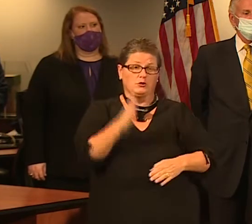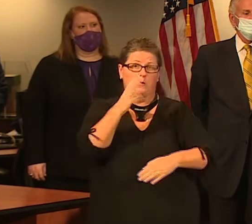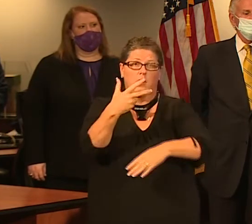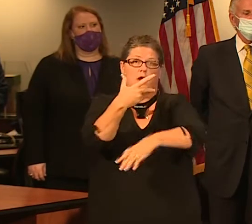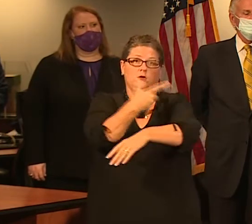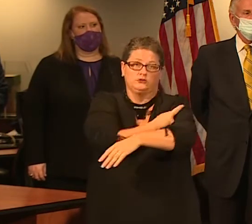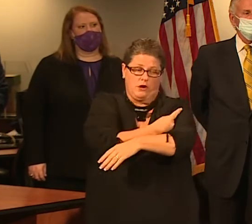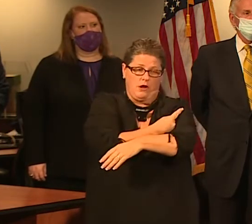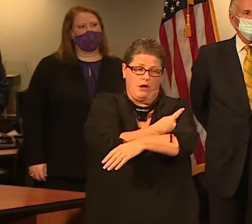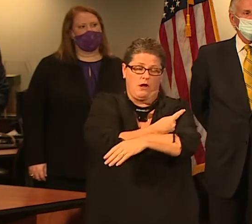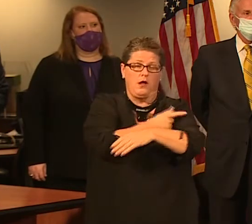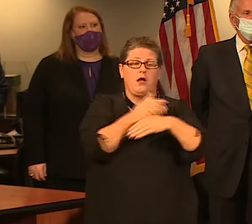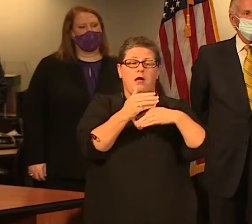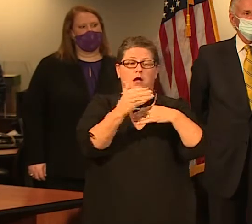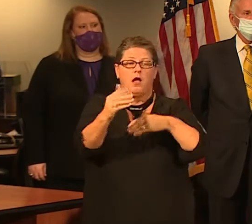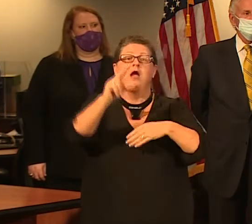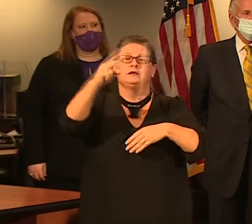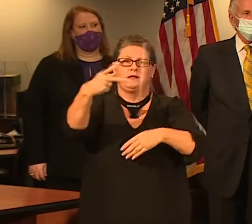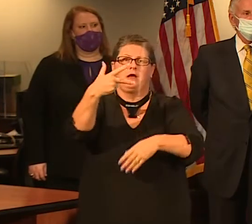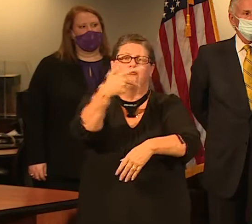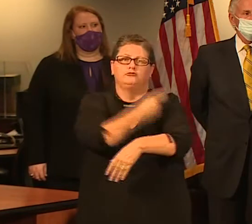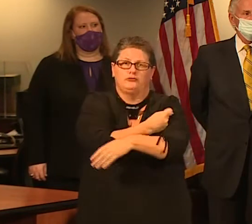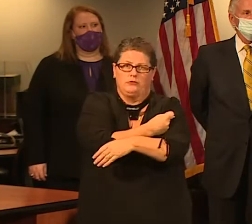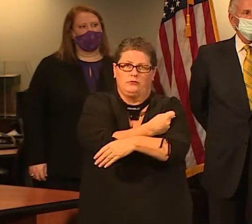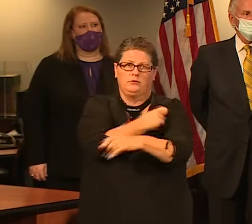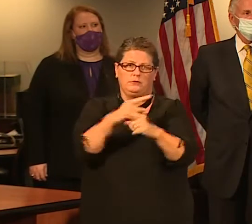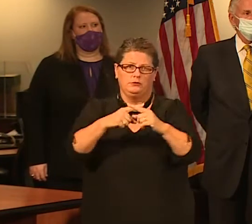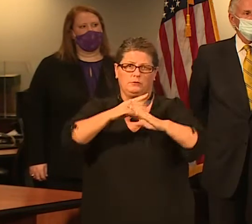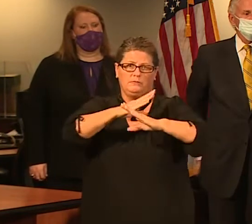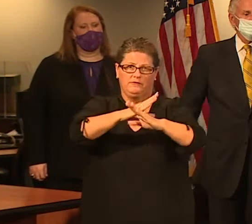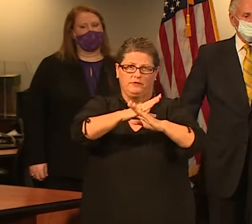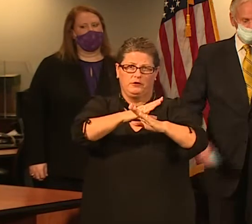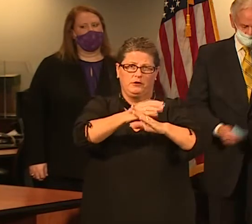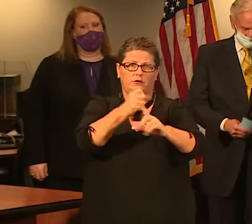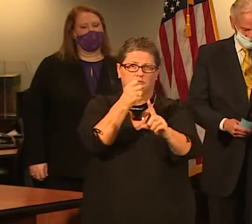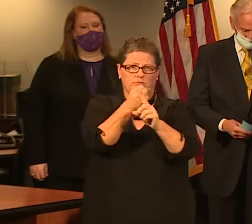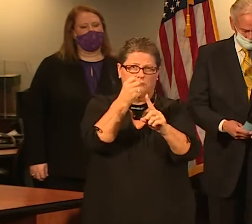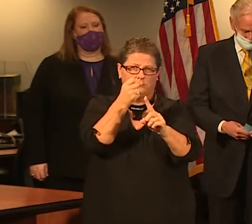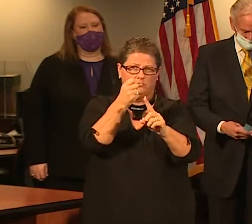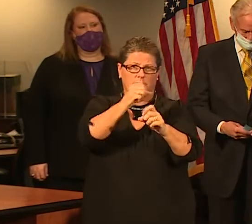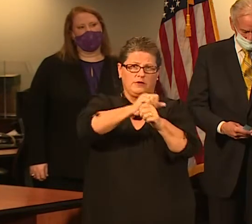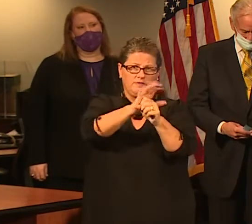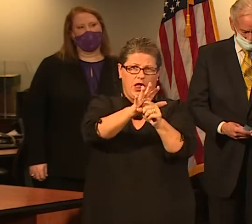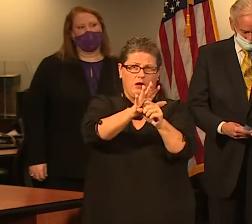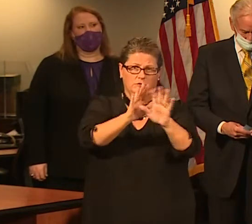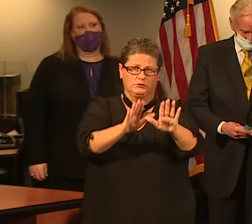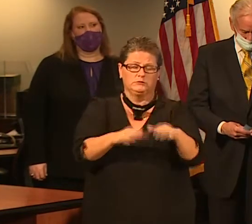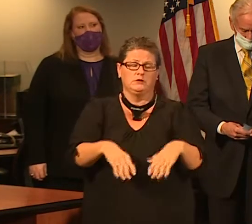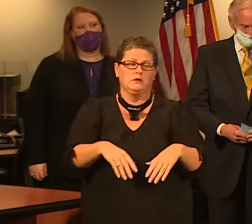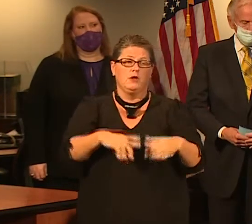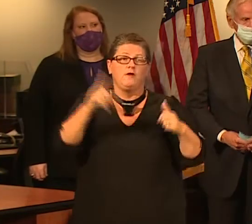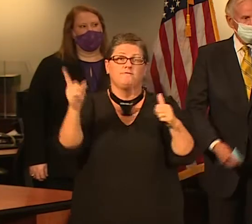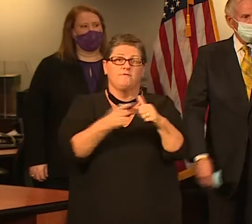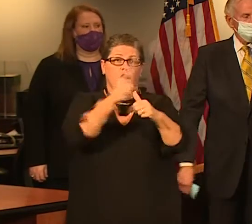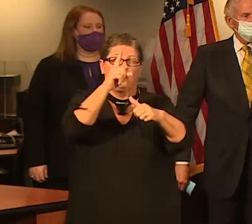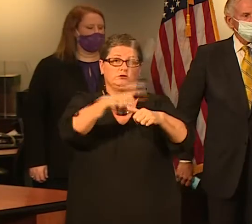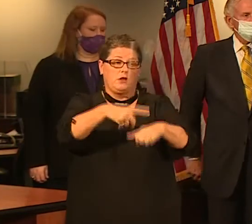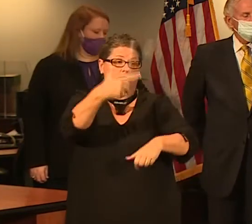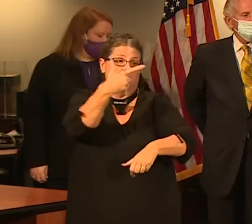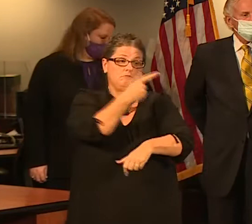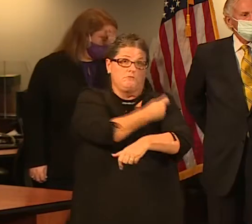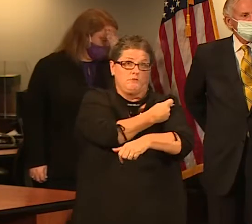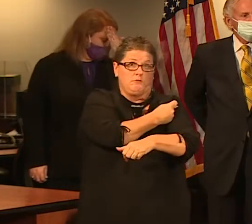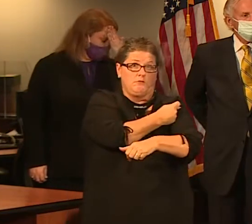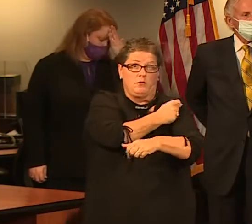vaccine in order to provide protection against COVID-19 disease. Timing between the first and the second